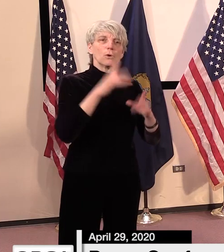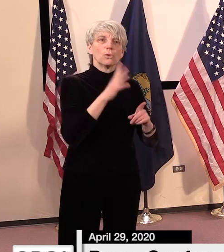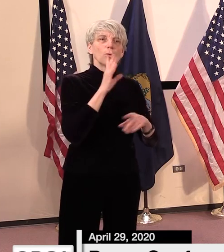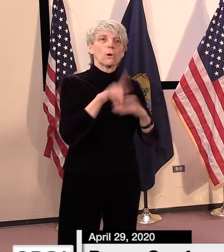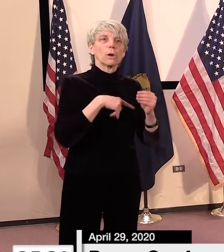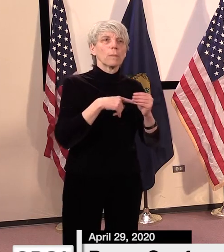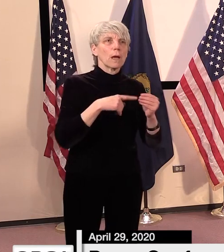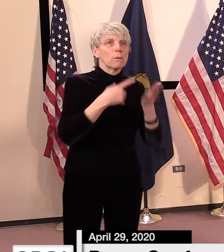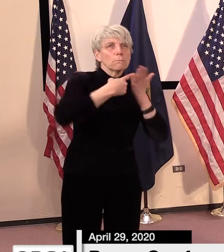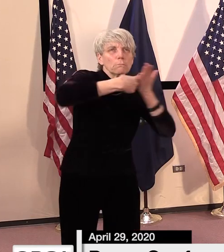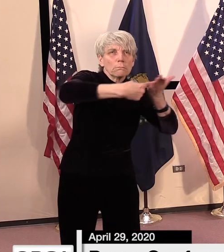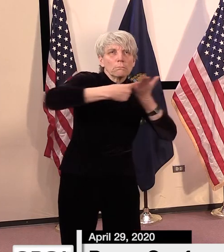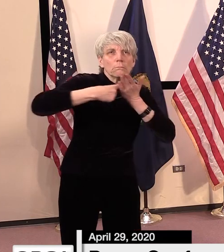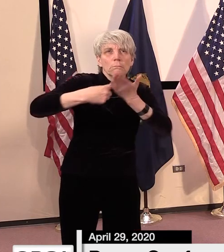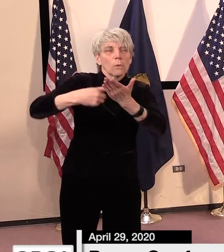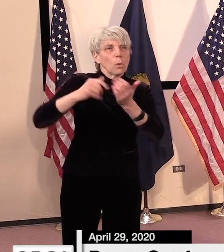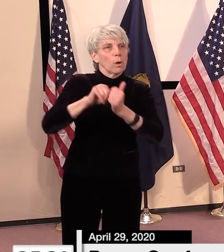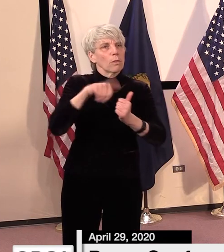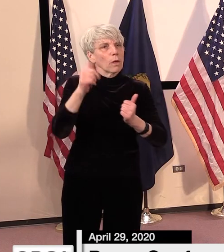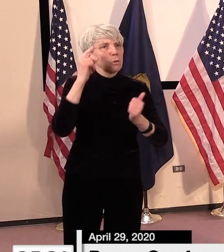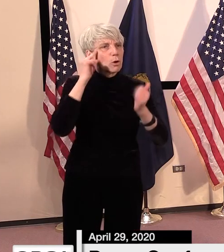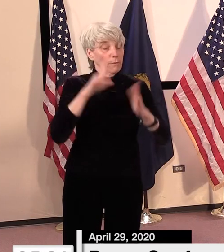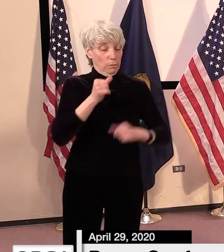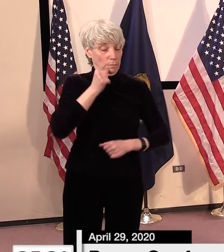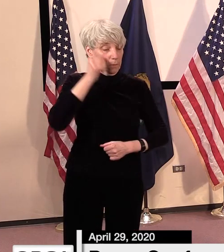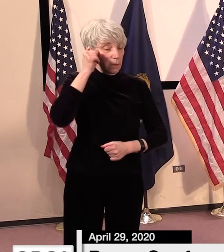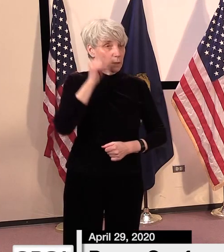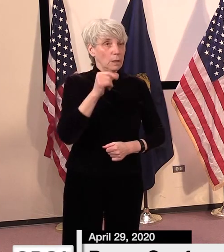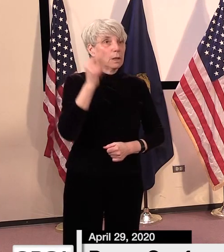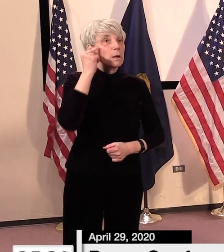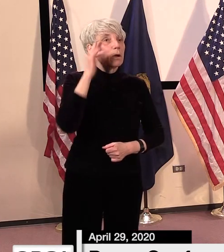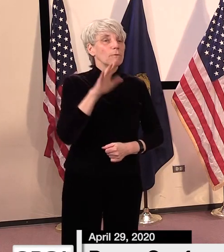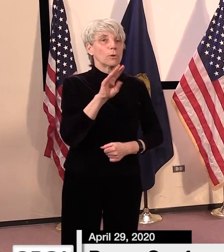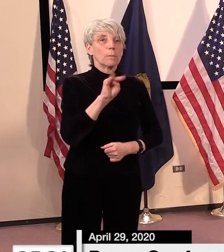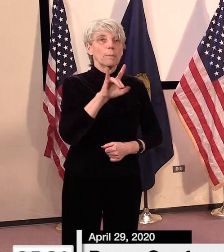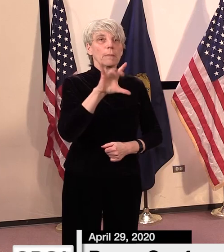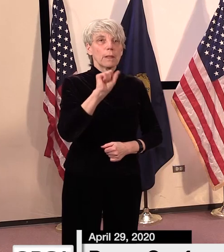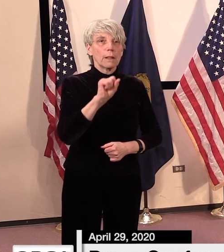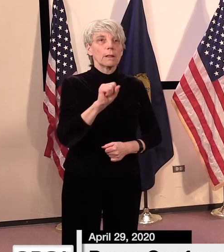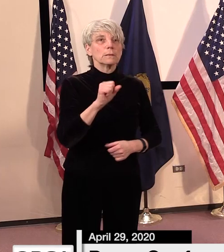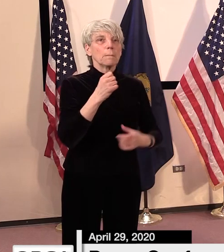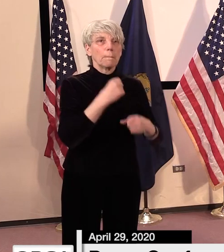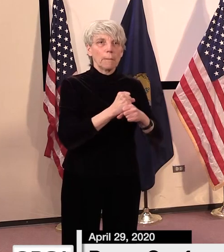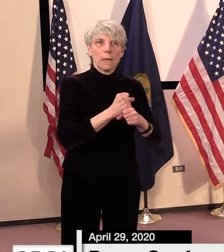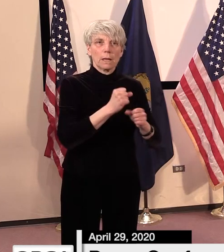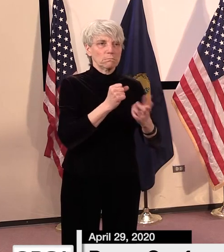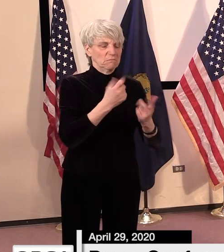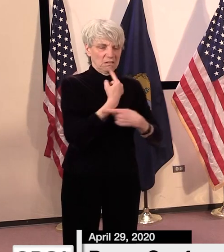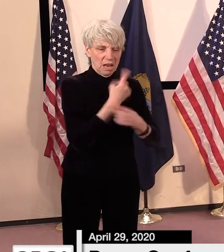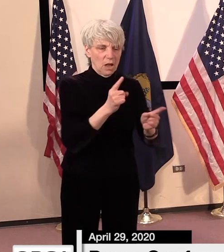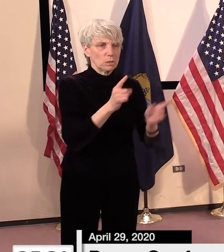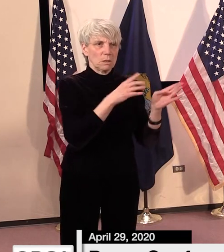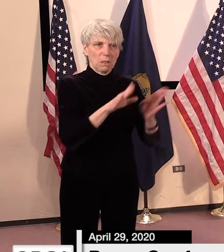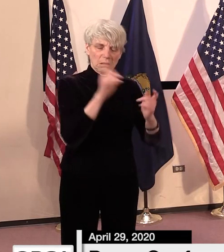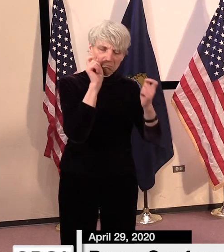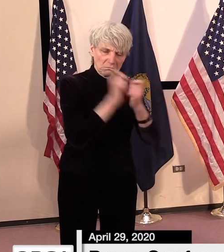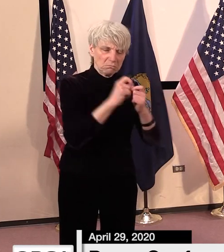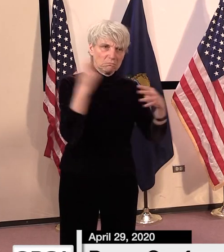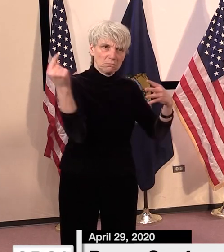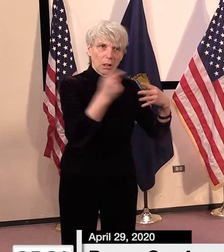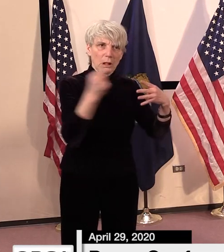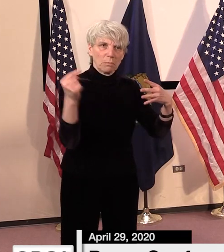governors. Yesterday, Governor Mills outlined a 4-phase plan, very specific, starting Friday in